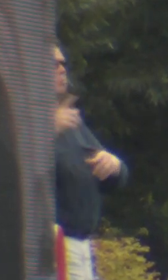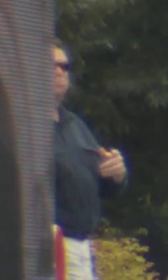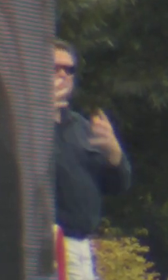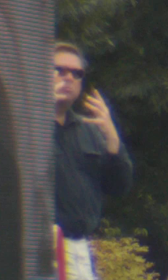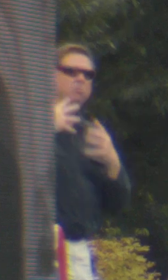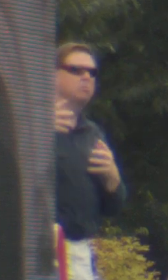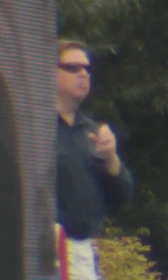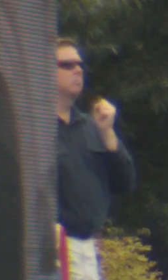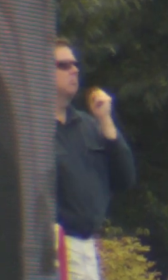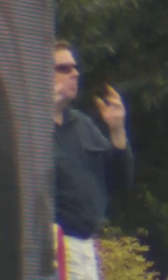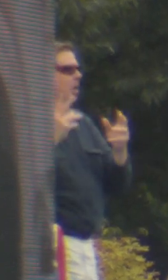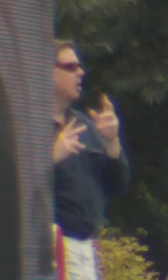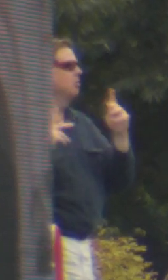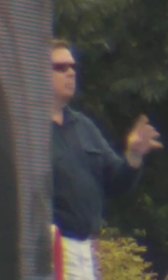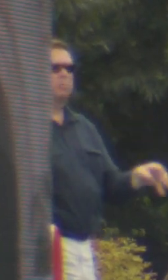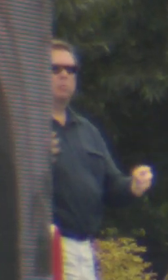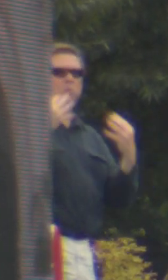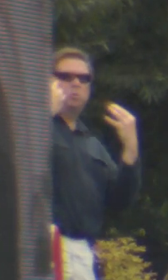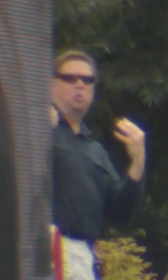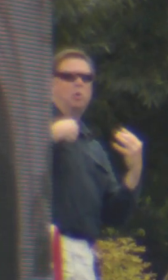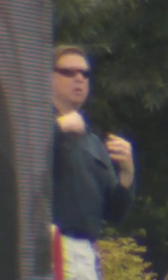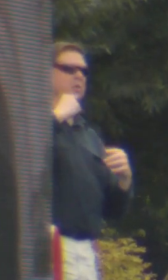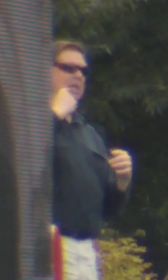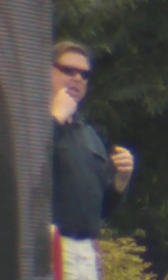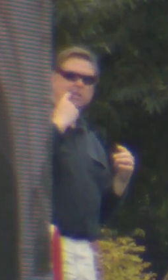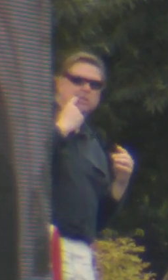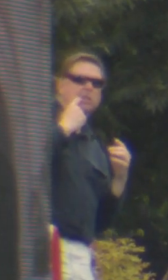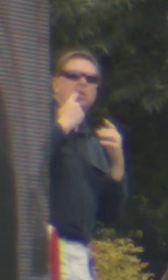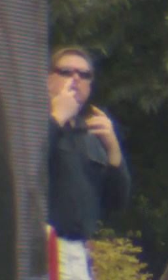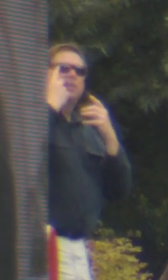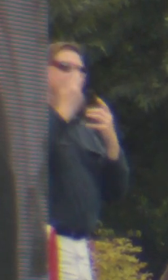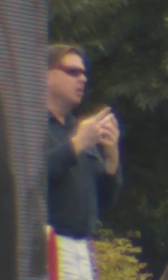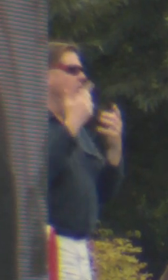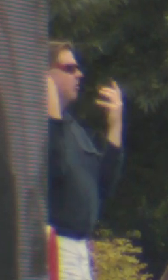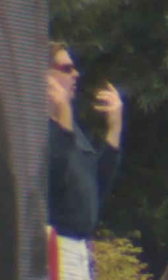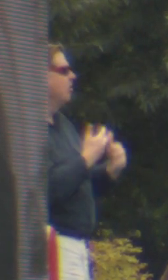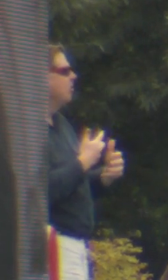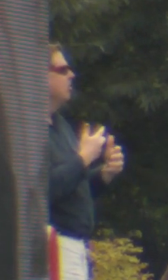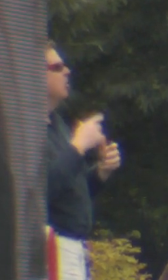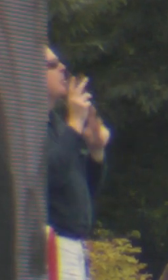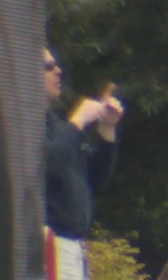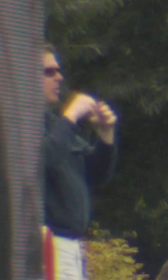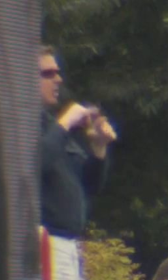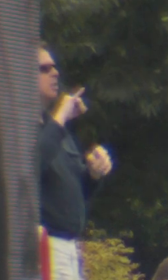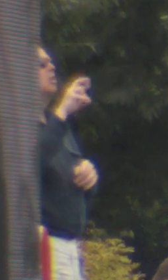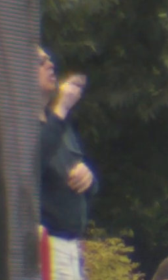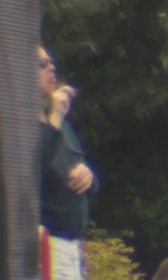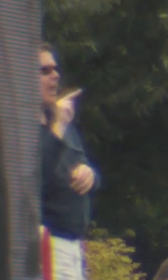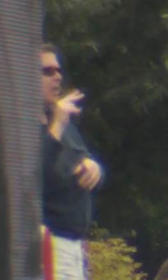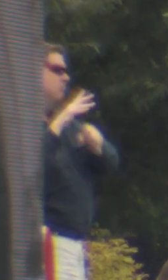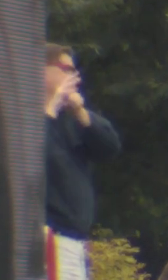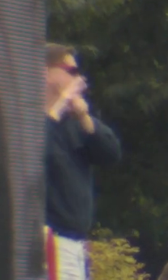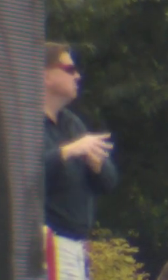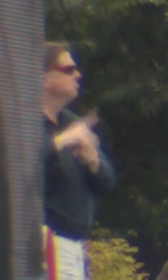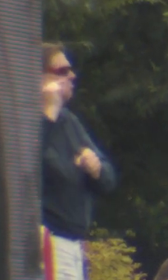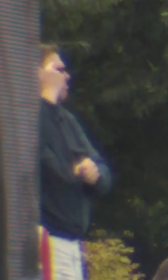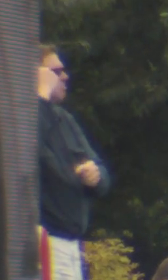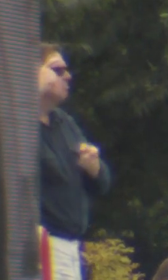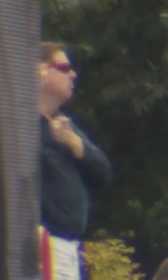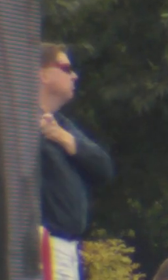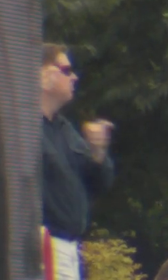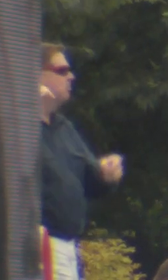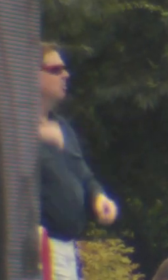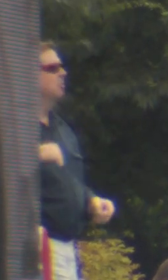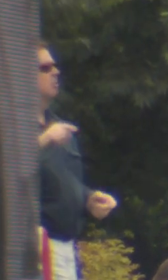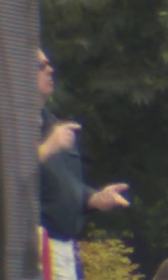disheartened multitudes throughout this world of ours. The Iranians live under the oppressive yoke of the